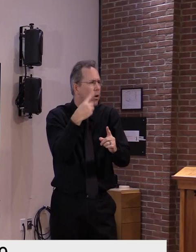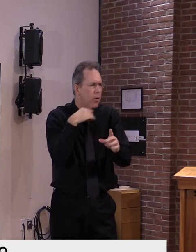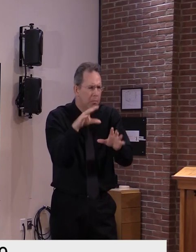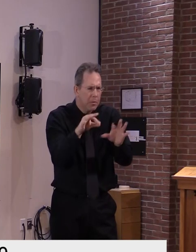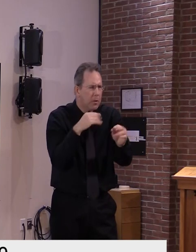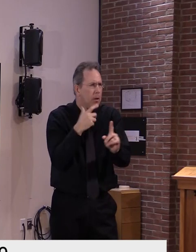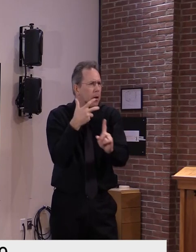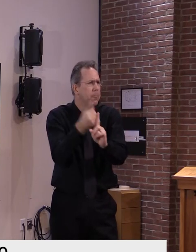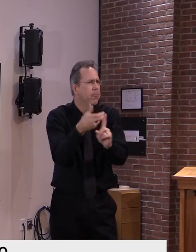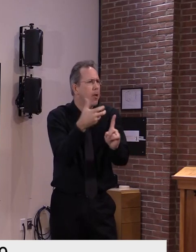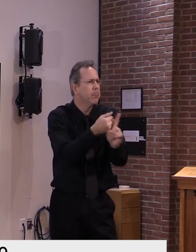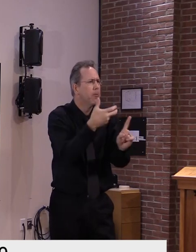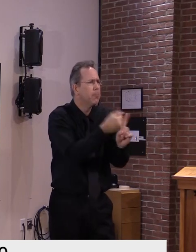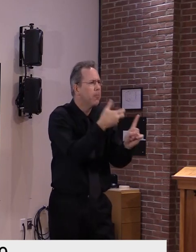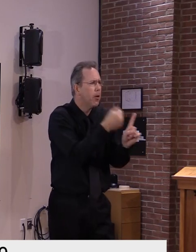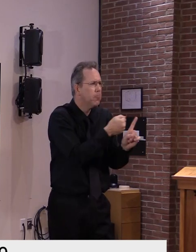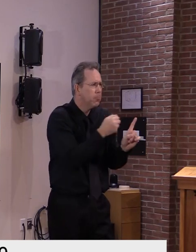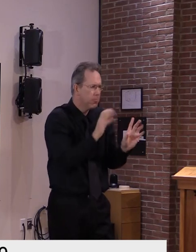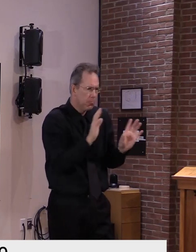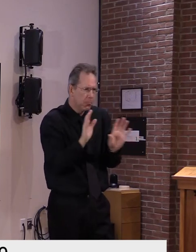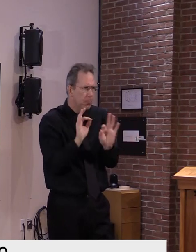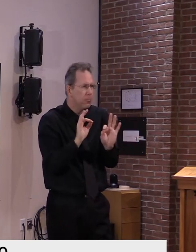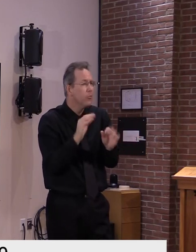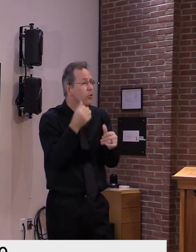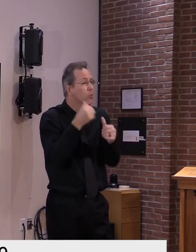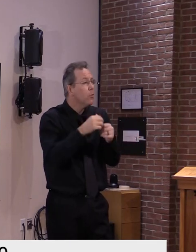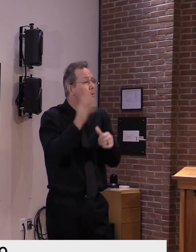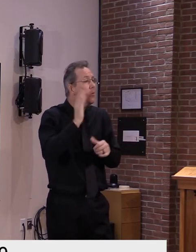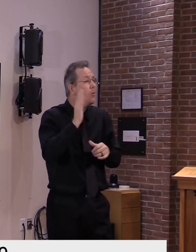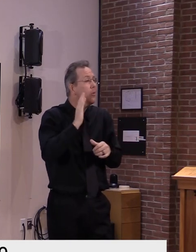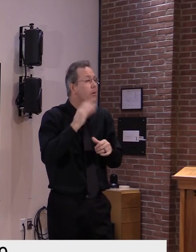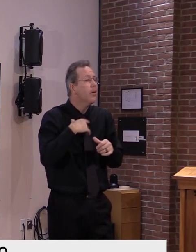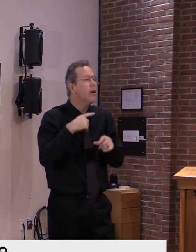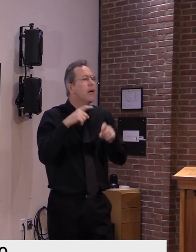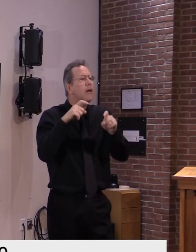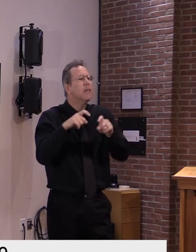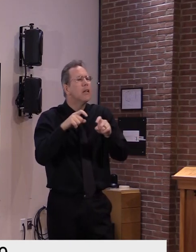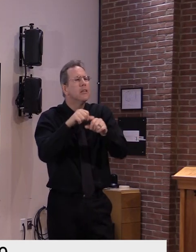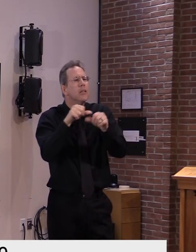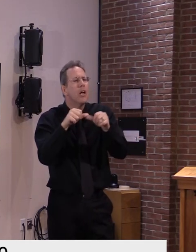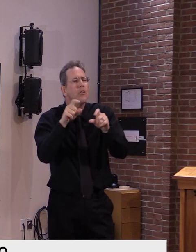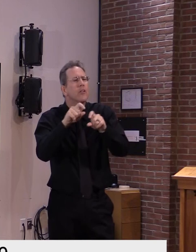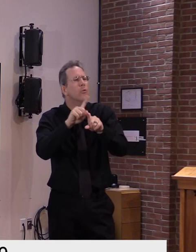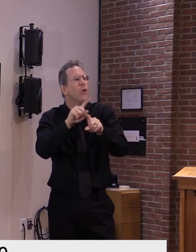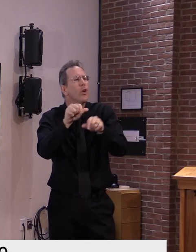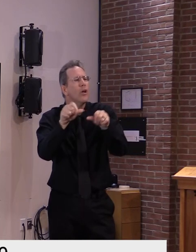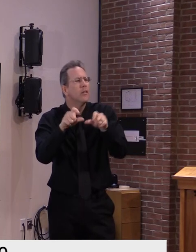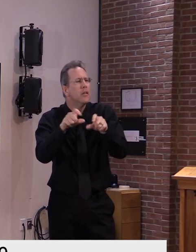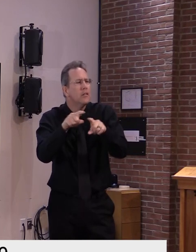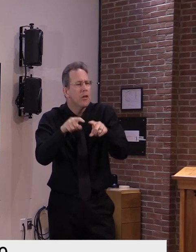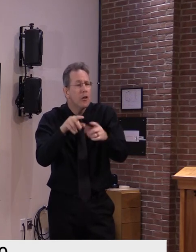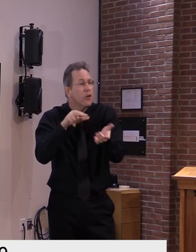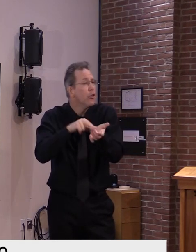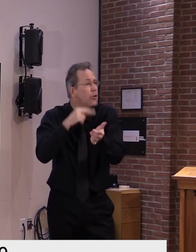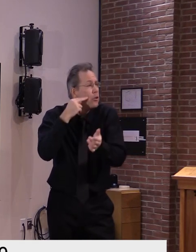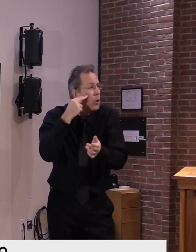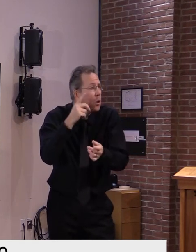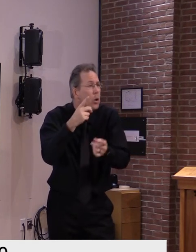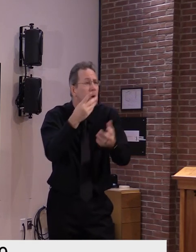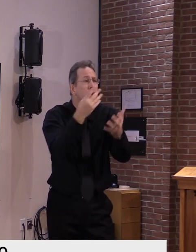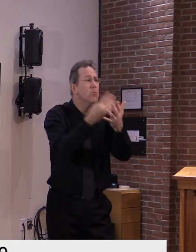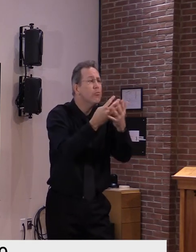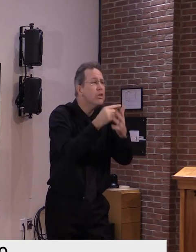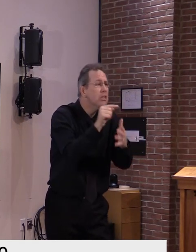pandemic. And recall, today, we have more than enough of those. The National Advisory Committee